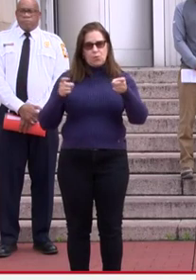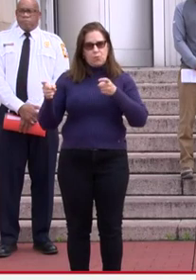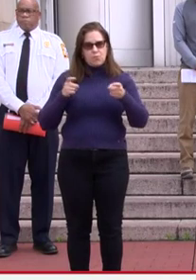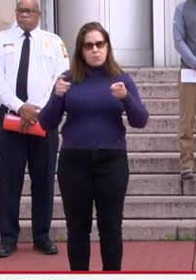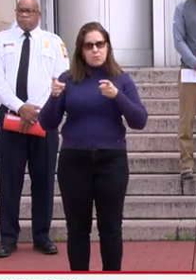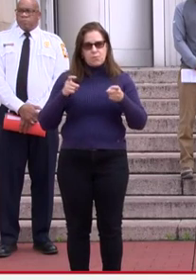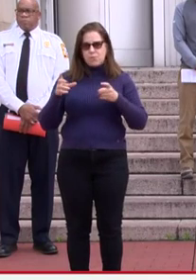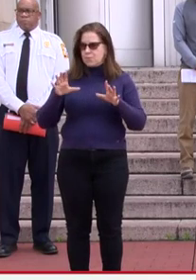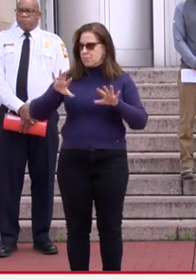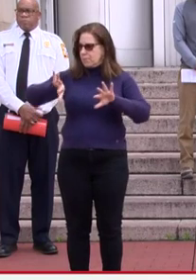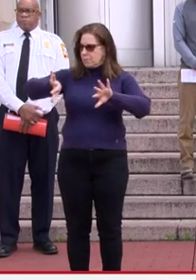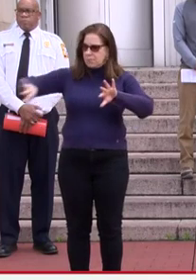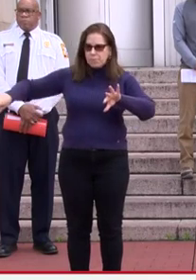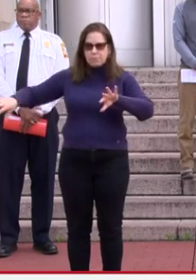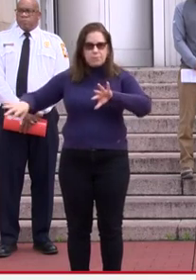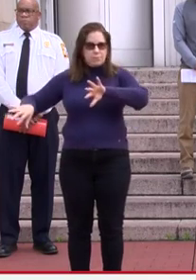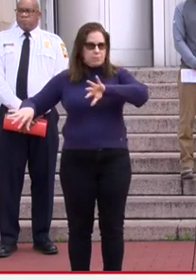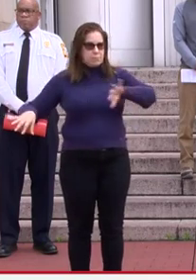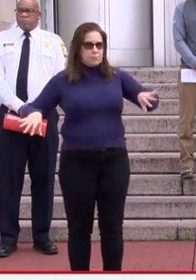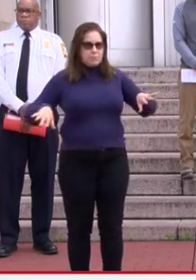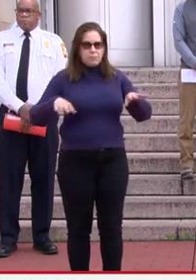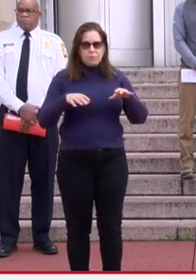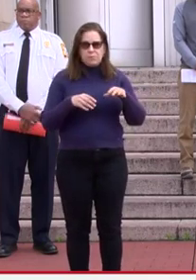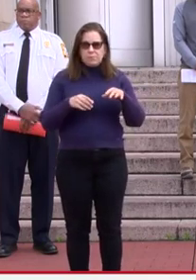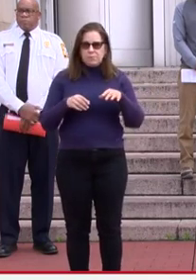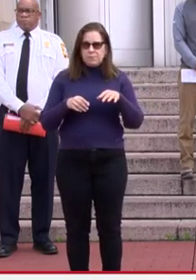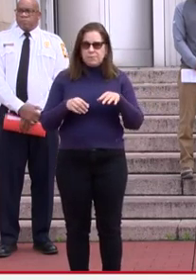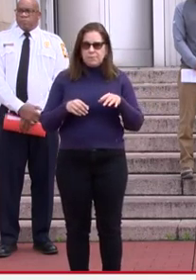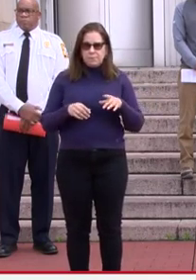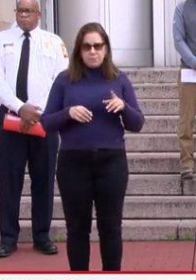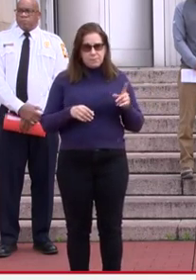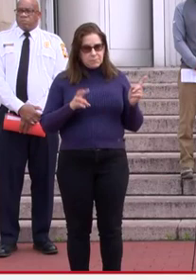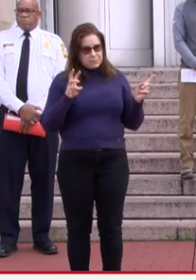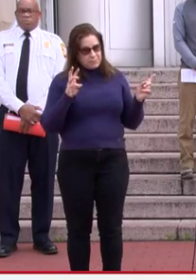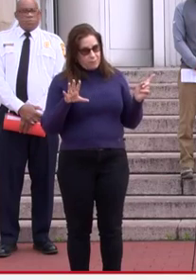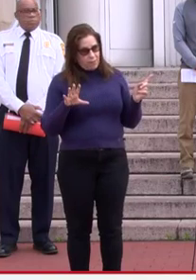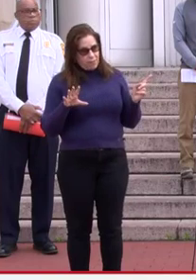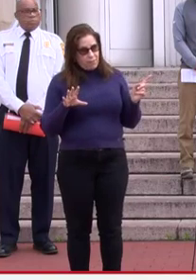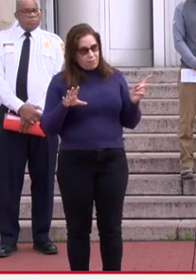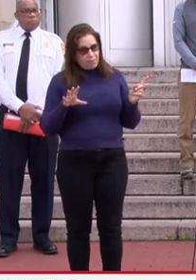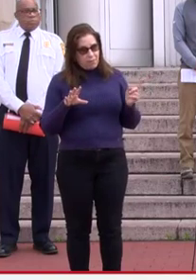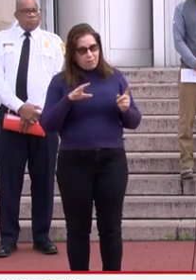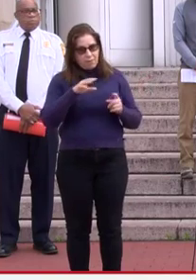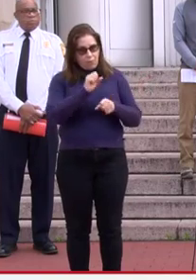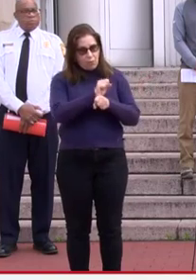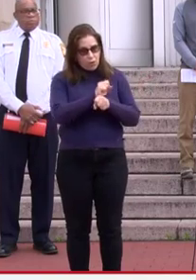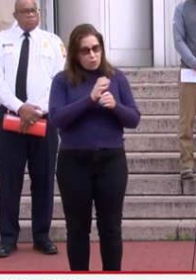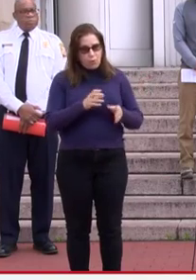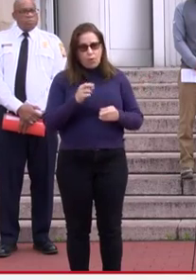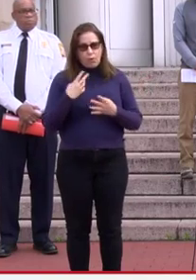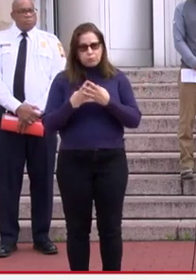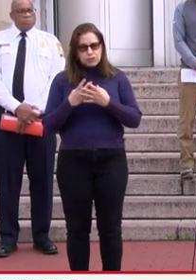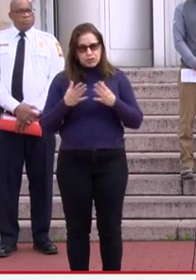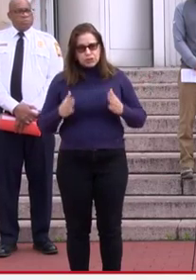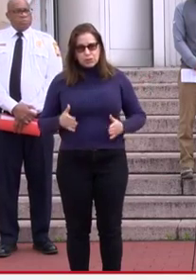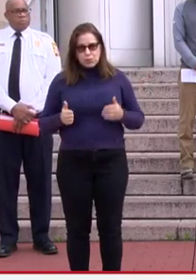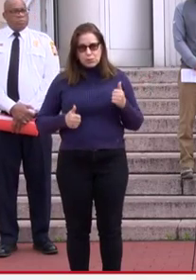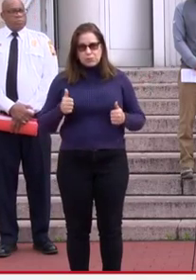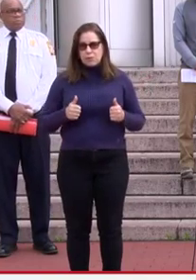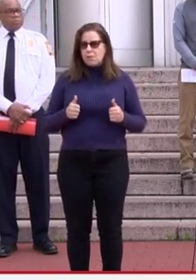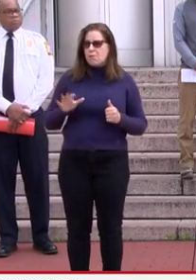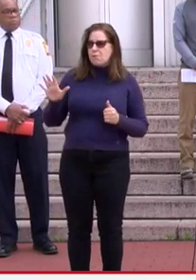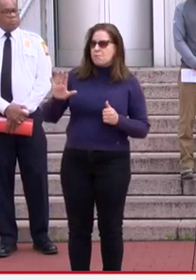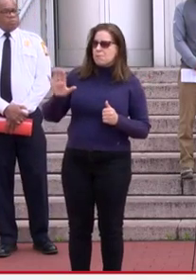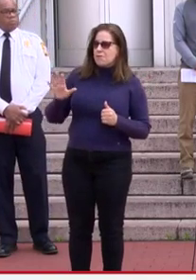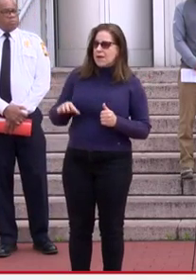kept away from other inmates for now. So the 65 are court employees, not inmates. Sorry, the 65 individuals, if I made a